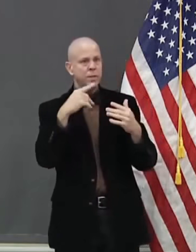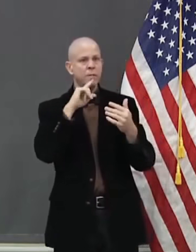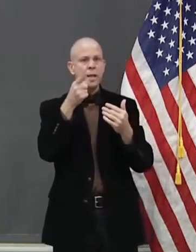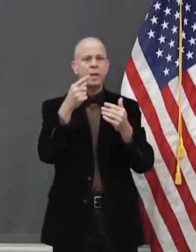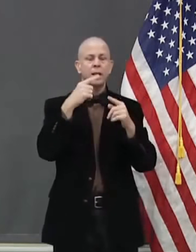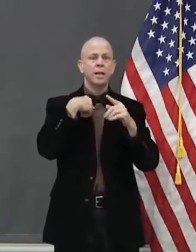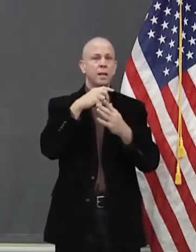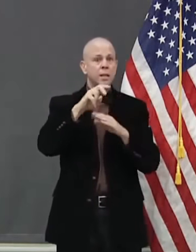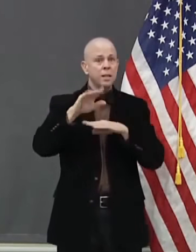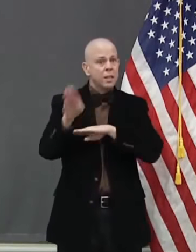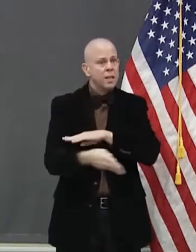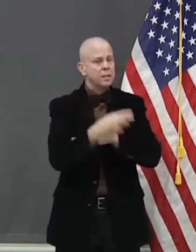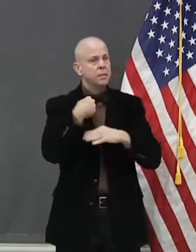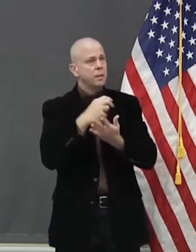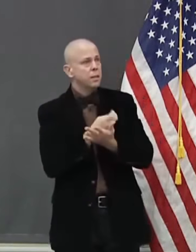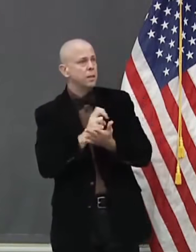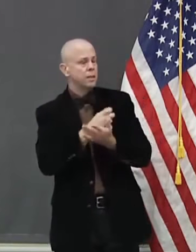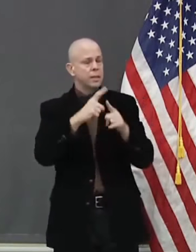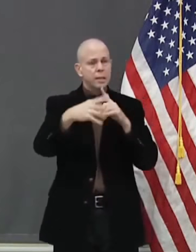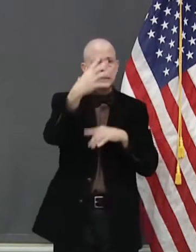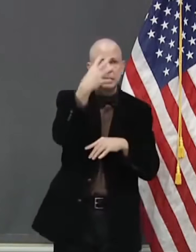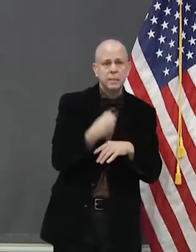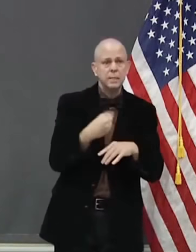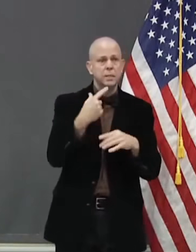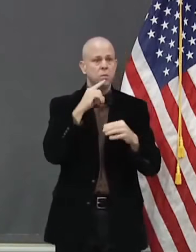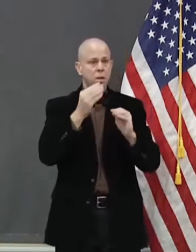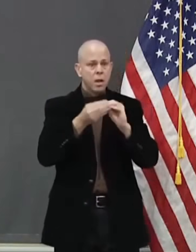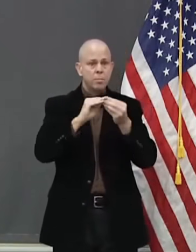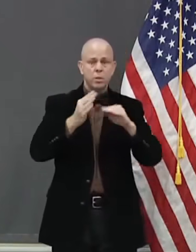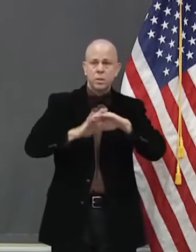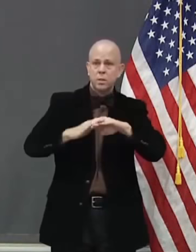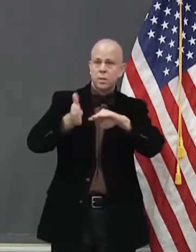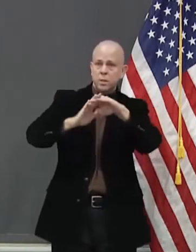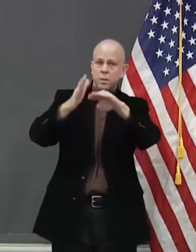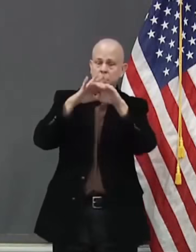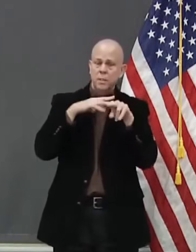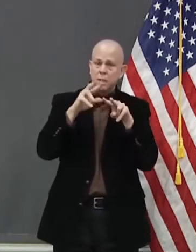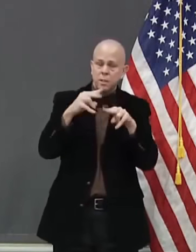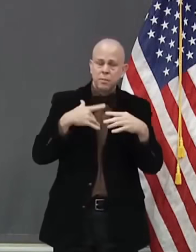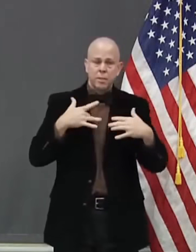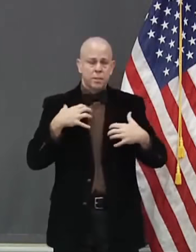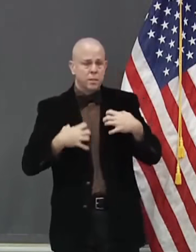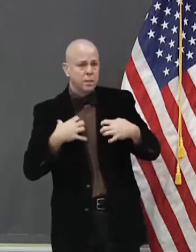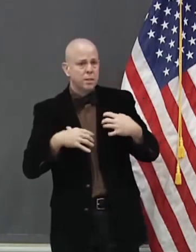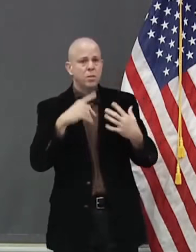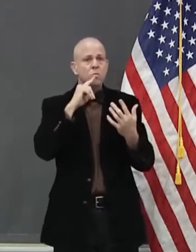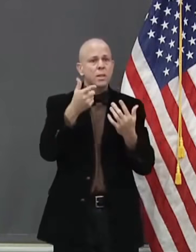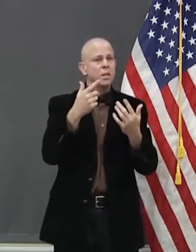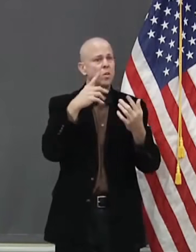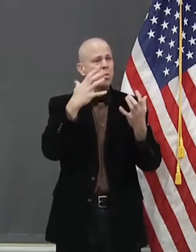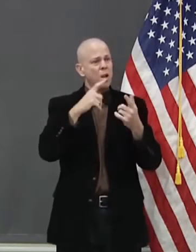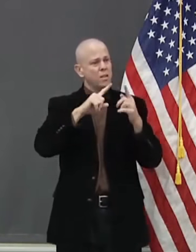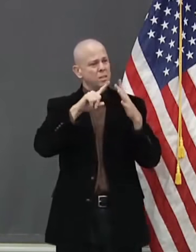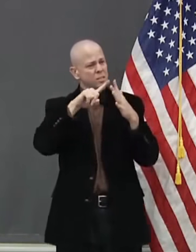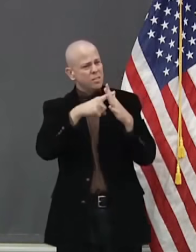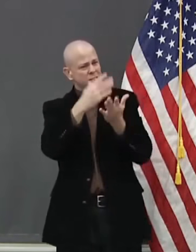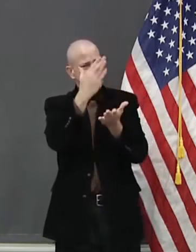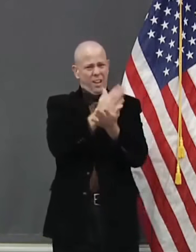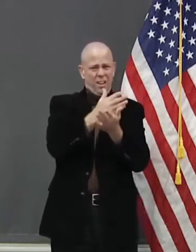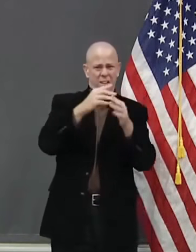we're seeing increased case numbers and what actions will be necessary to stop the spread of COVID-19 here in